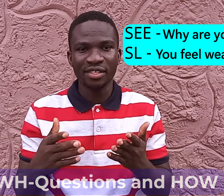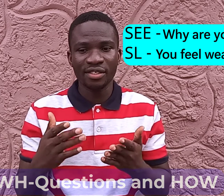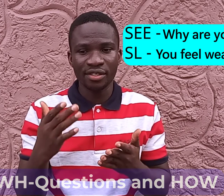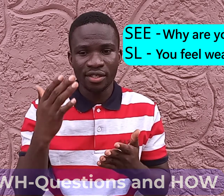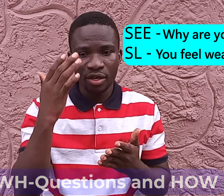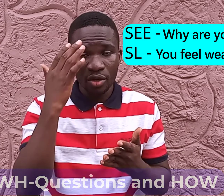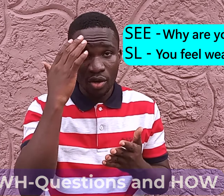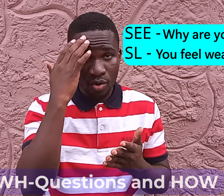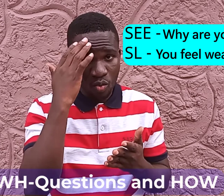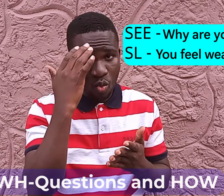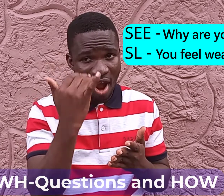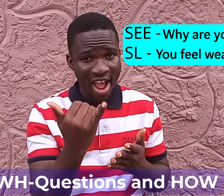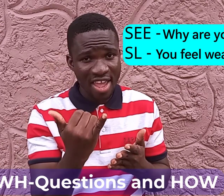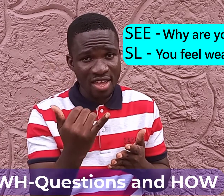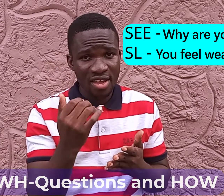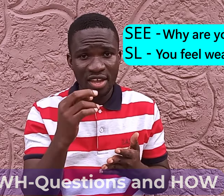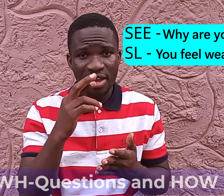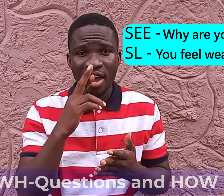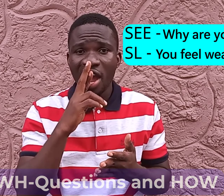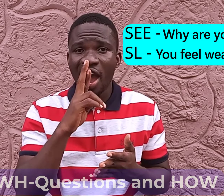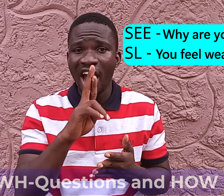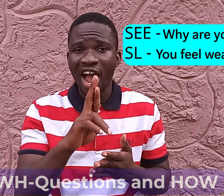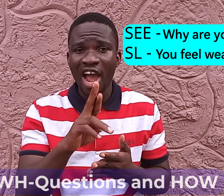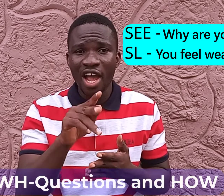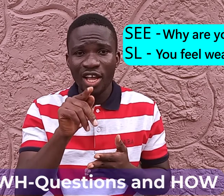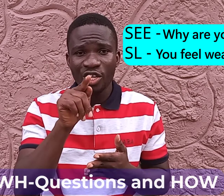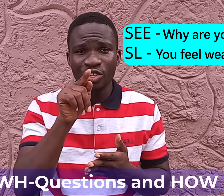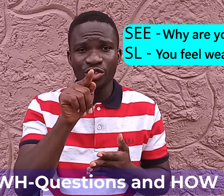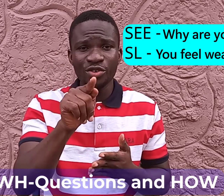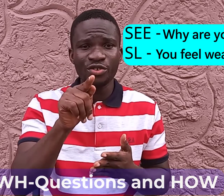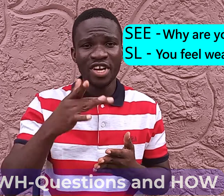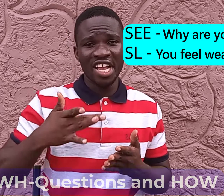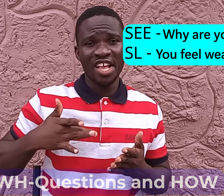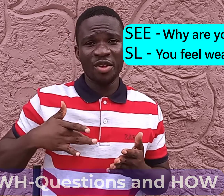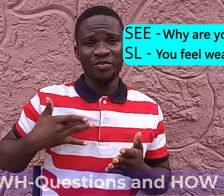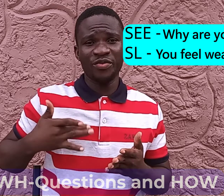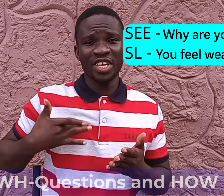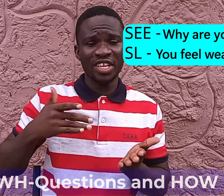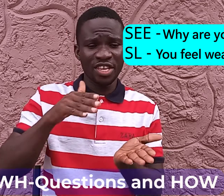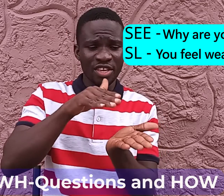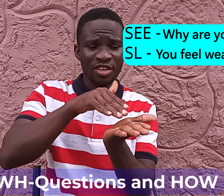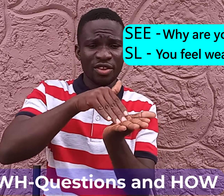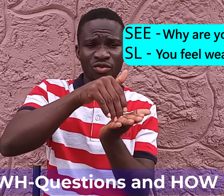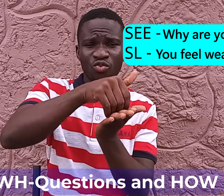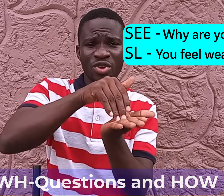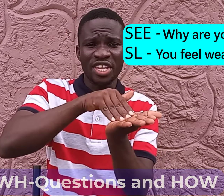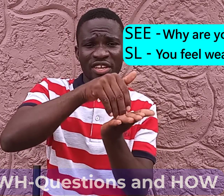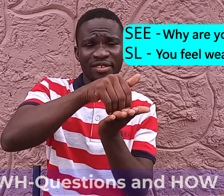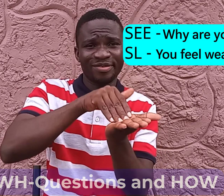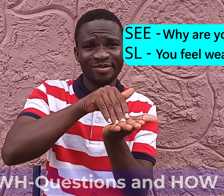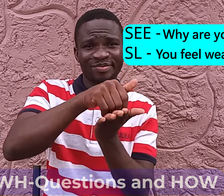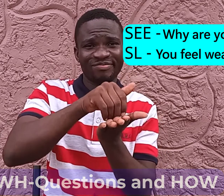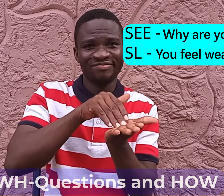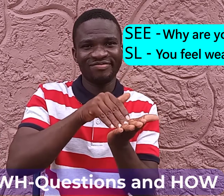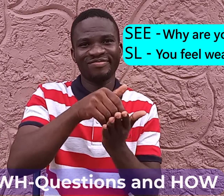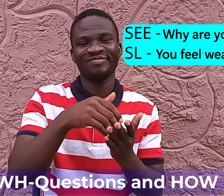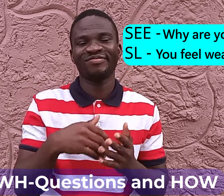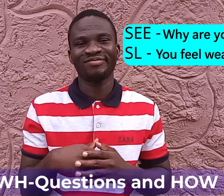is, why are you feeling weak?